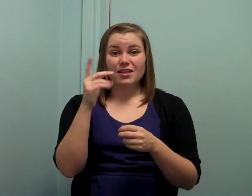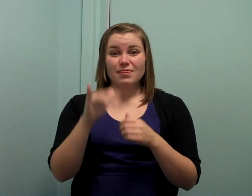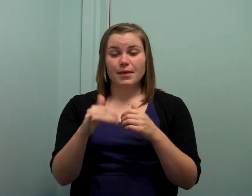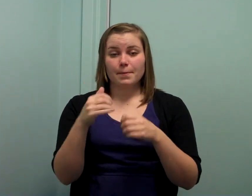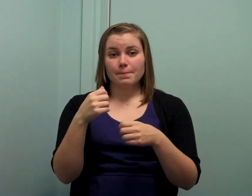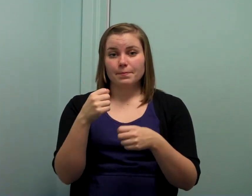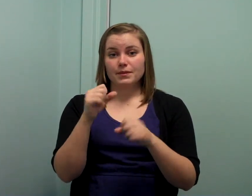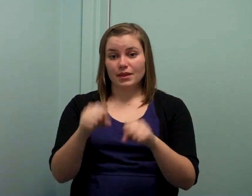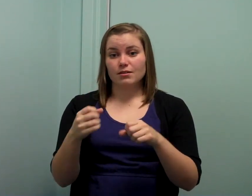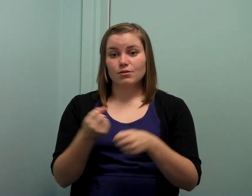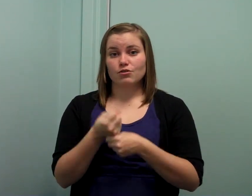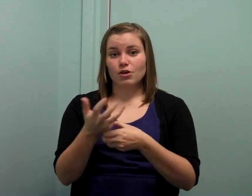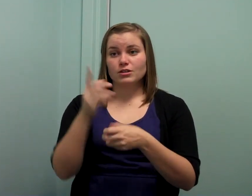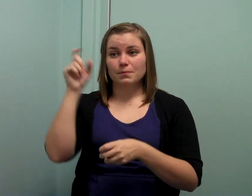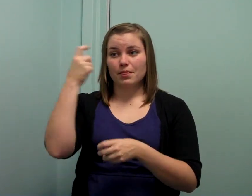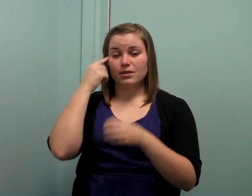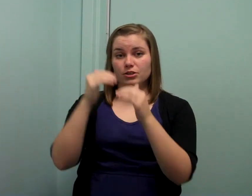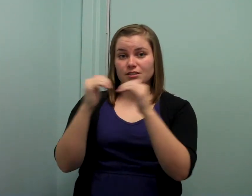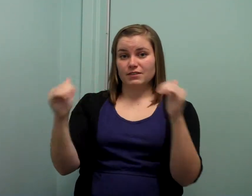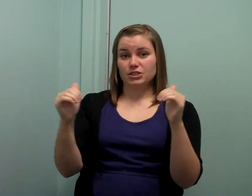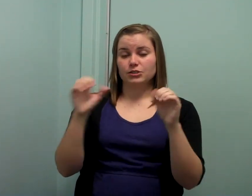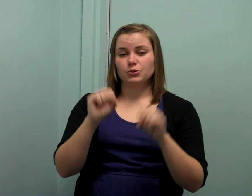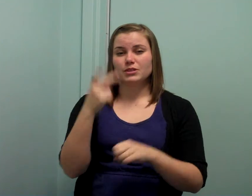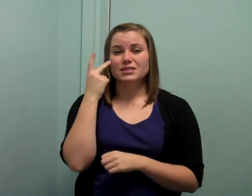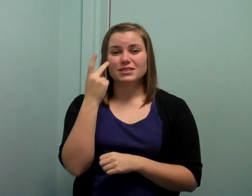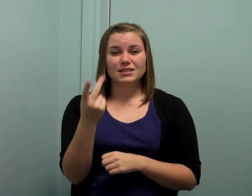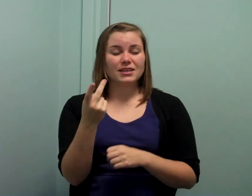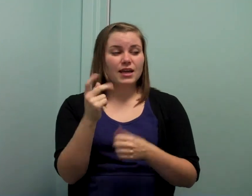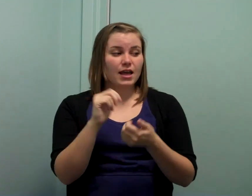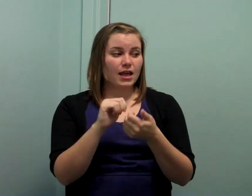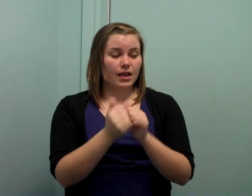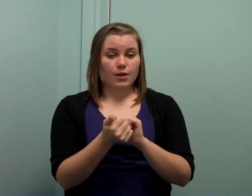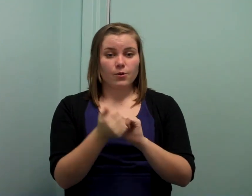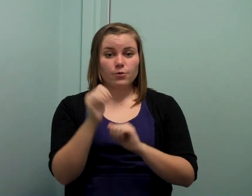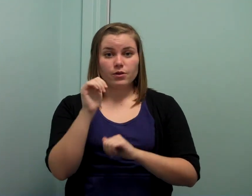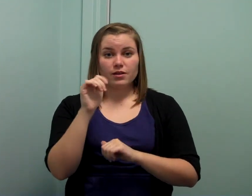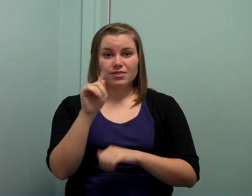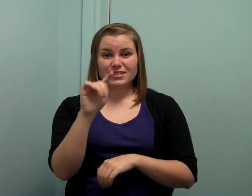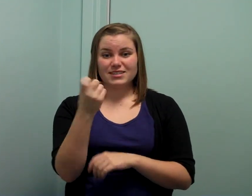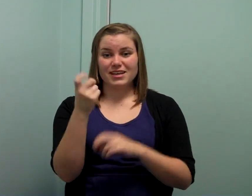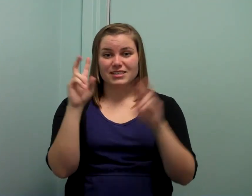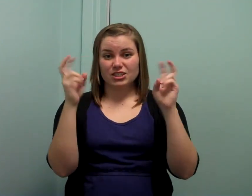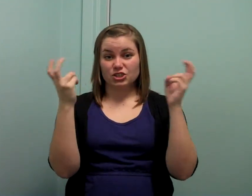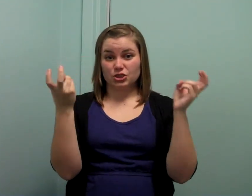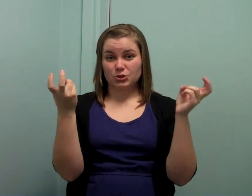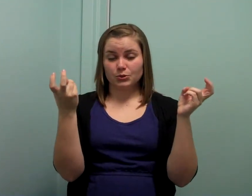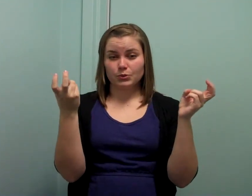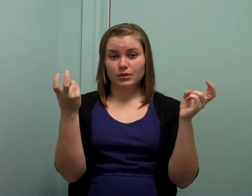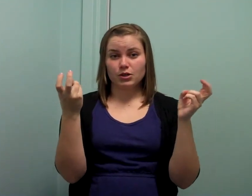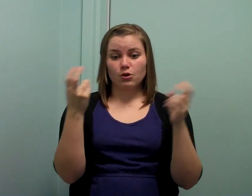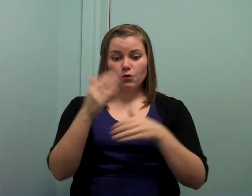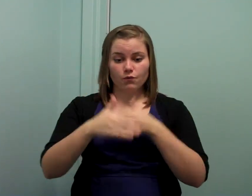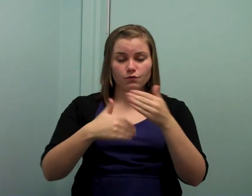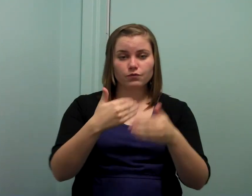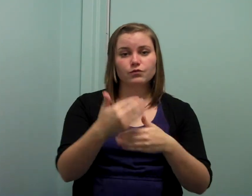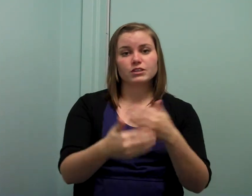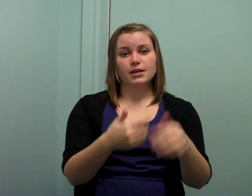division. You can see where the tax issue over time probably would